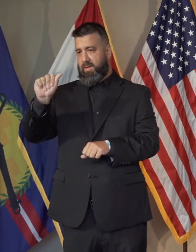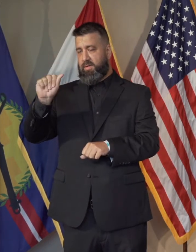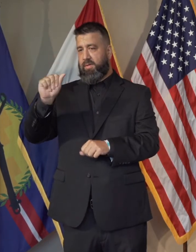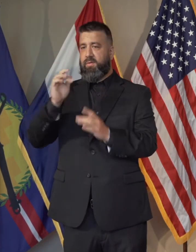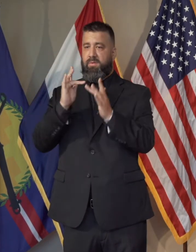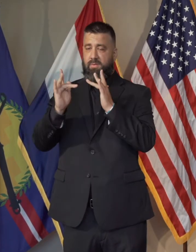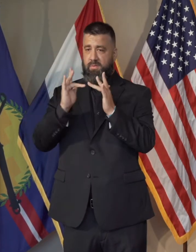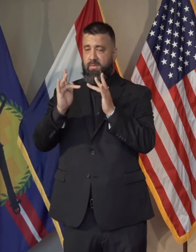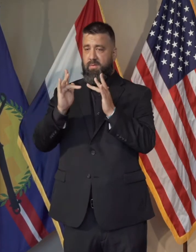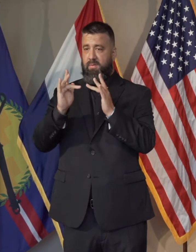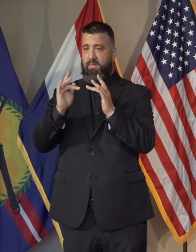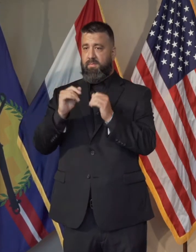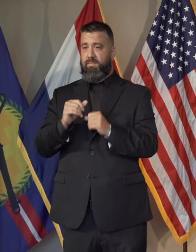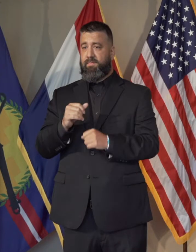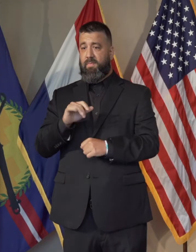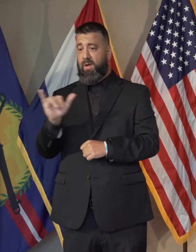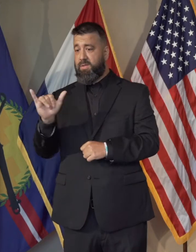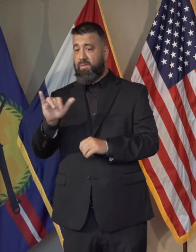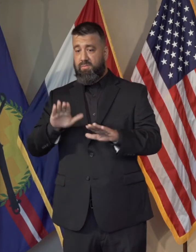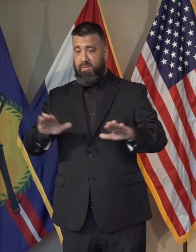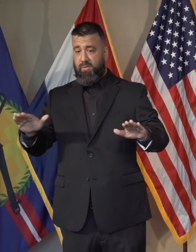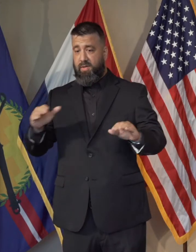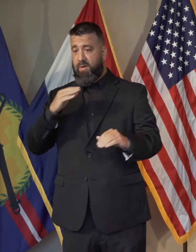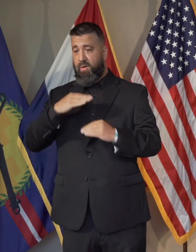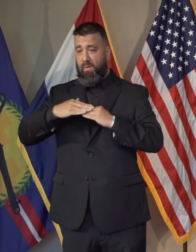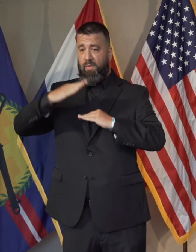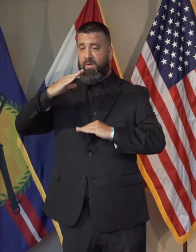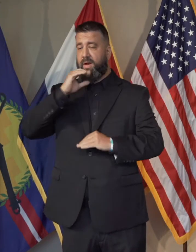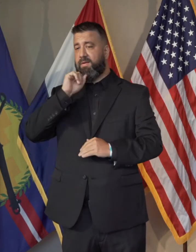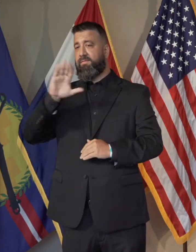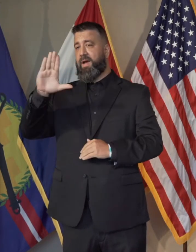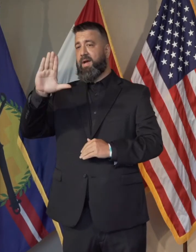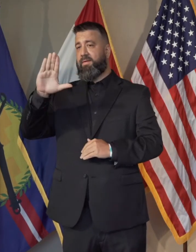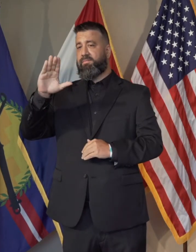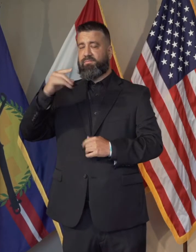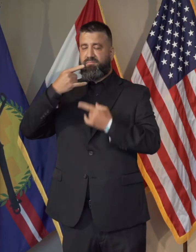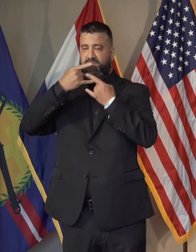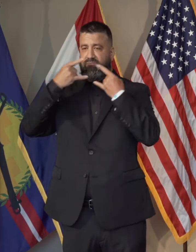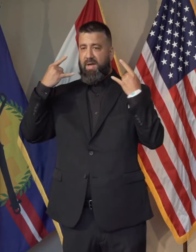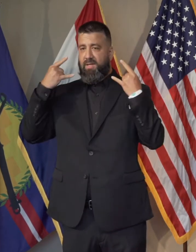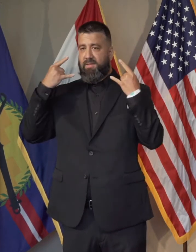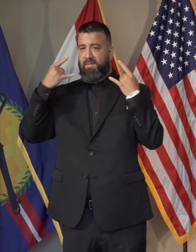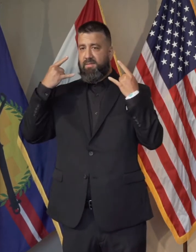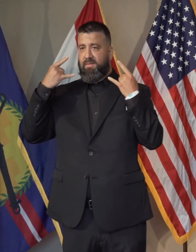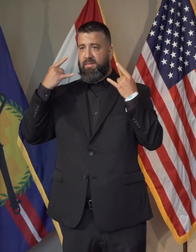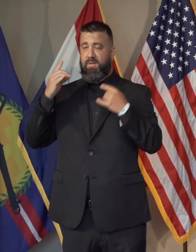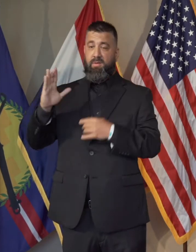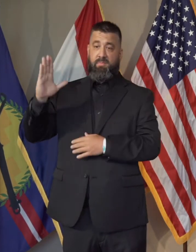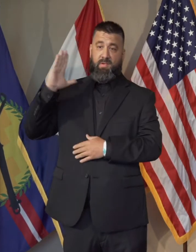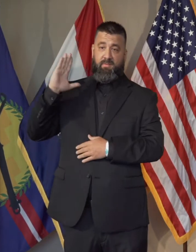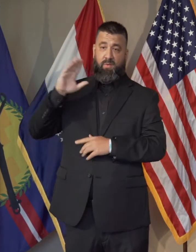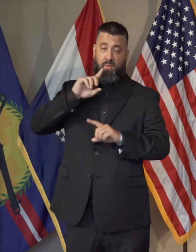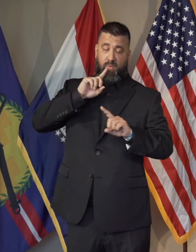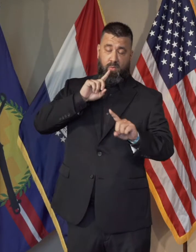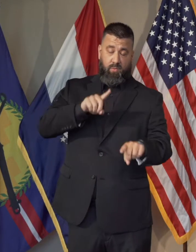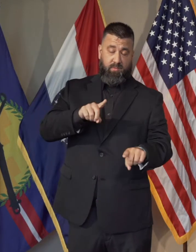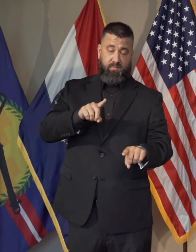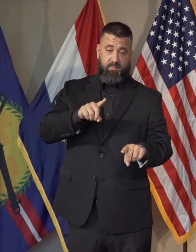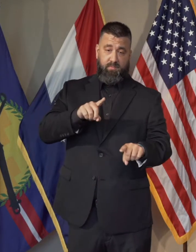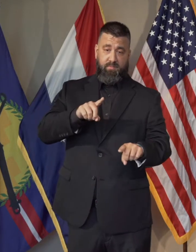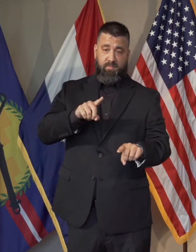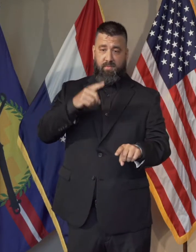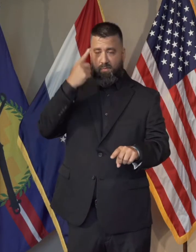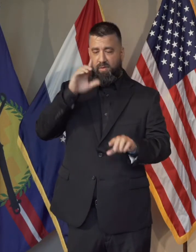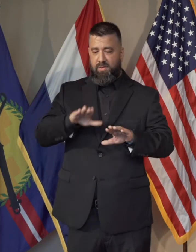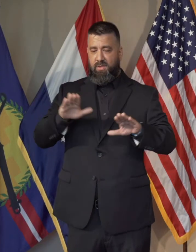asking kids over 5 to wear masks in a public setting. In addition, previously our public health order was